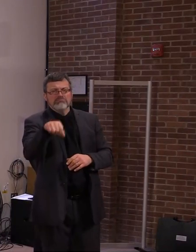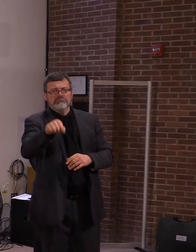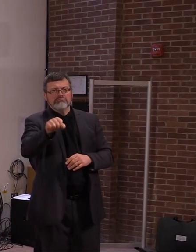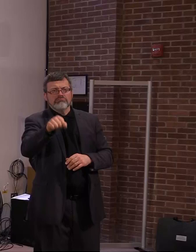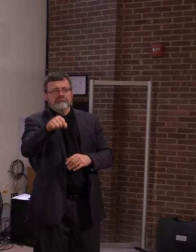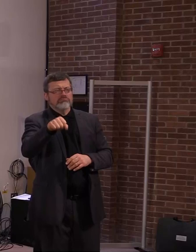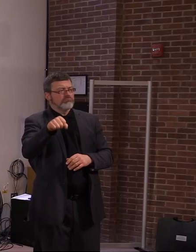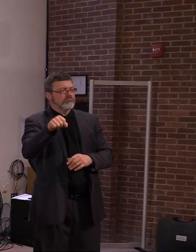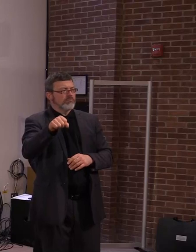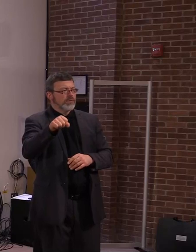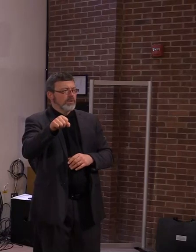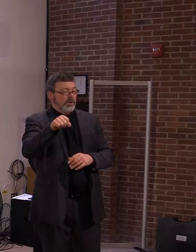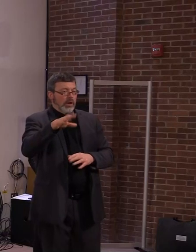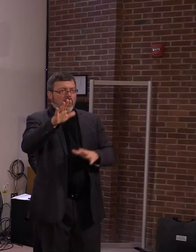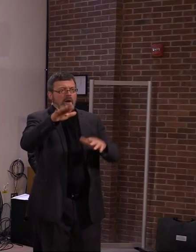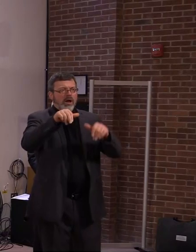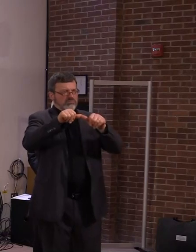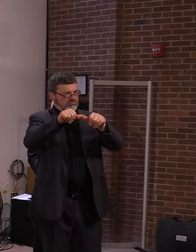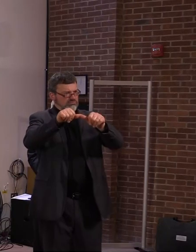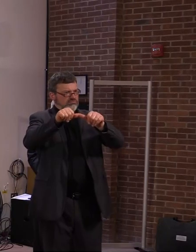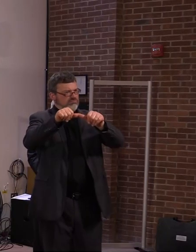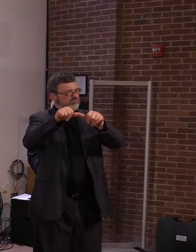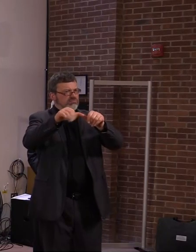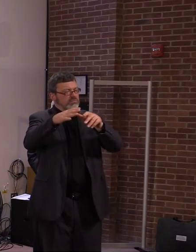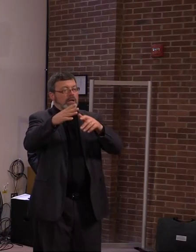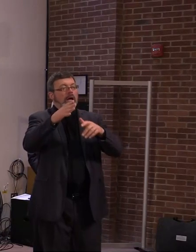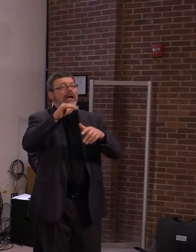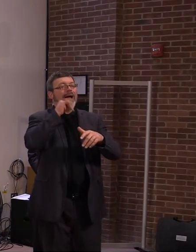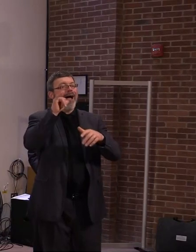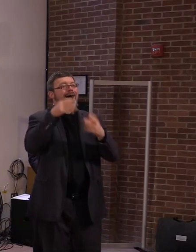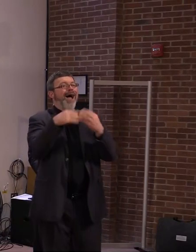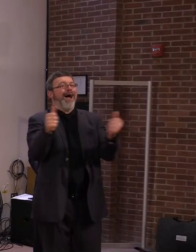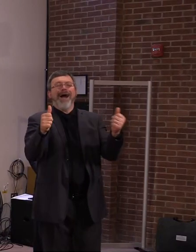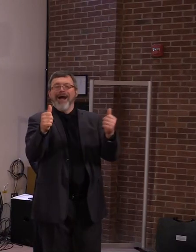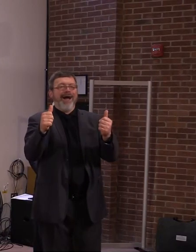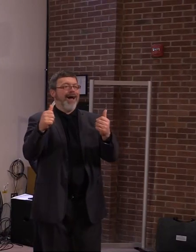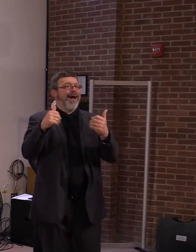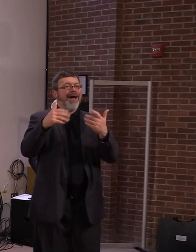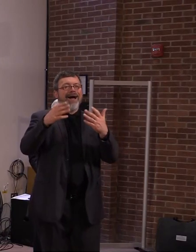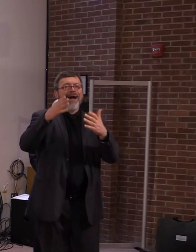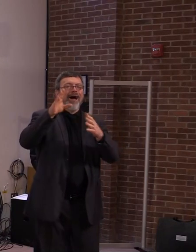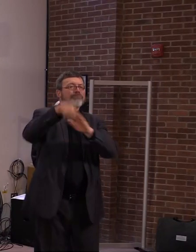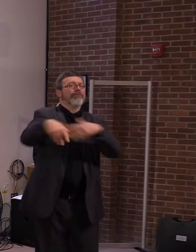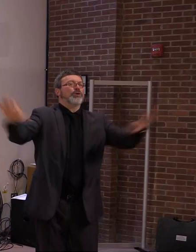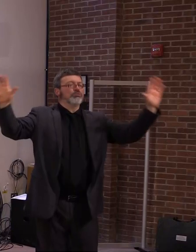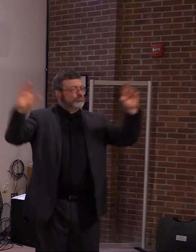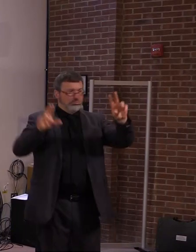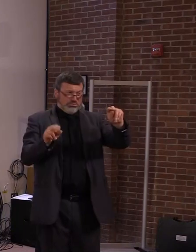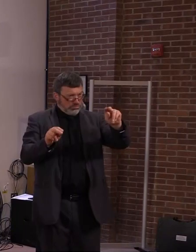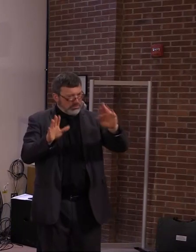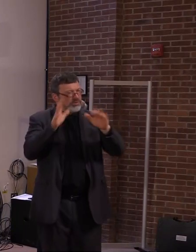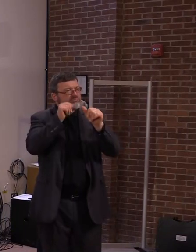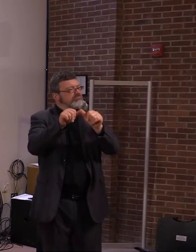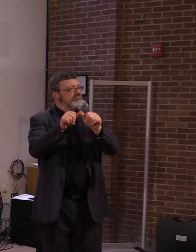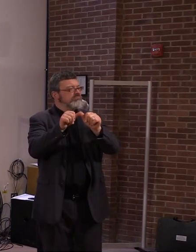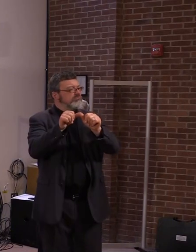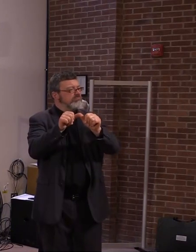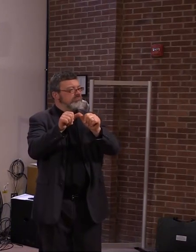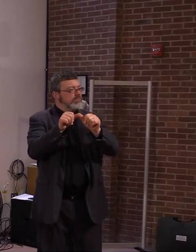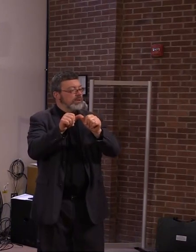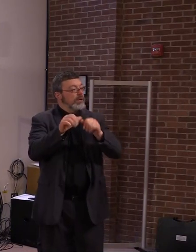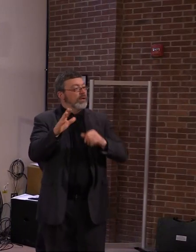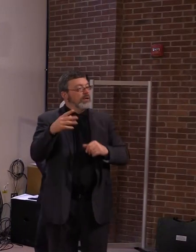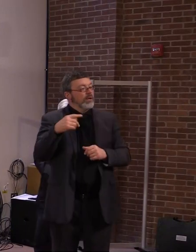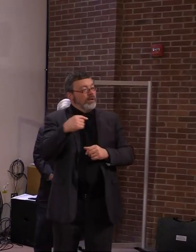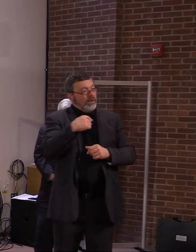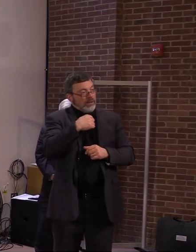December, all with that in mind, the fact that we want to make sure hospital beds aren't an issue, ICU beds aren't an